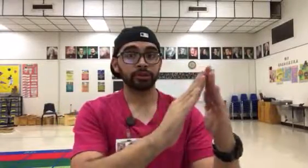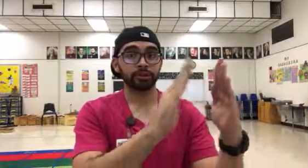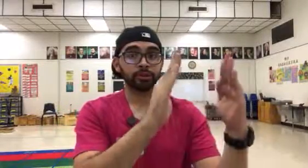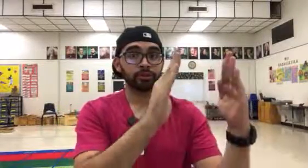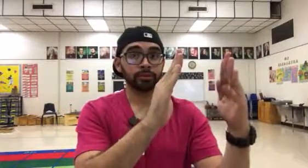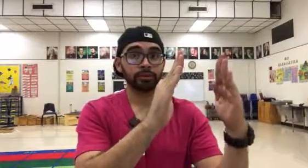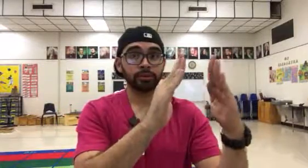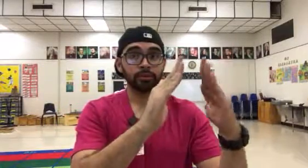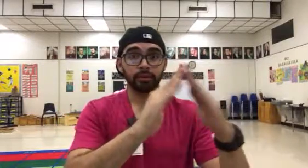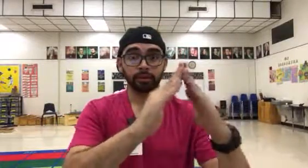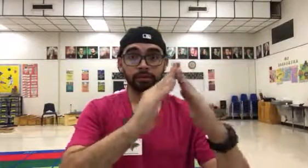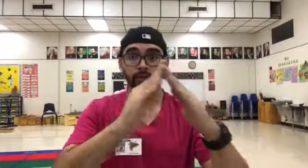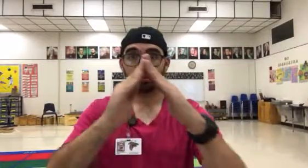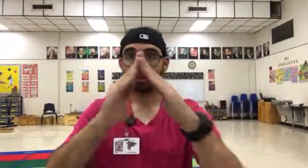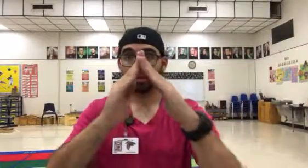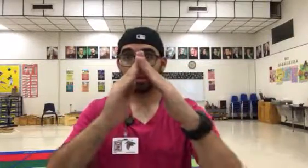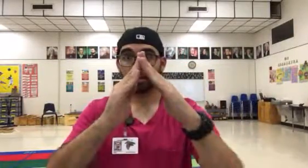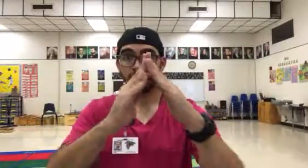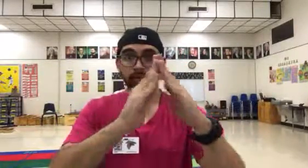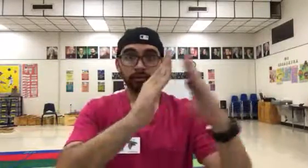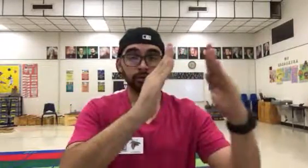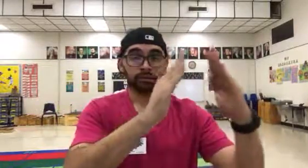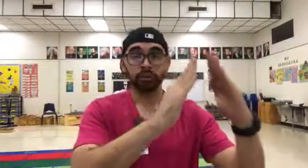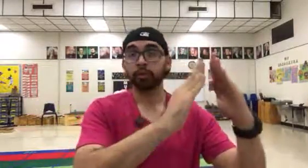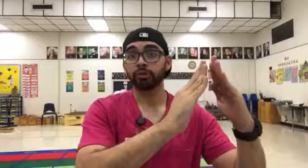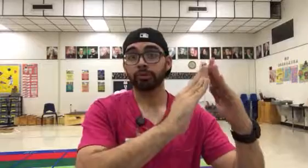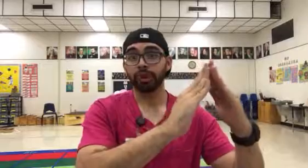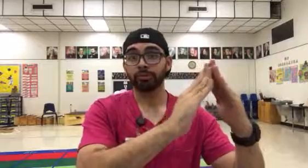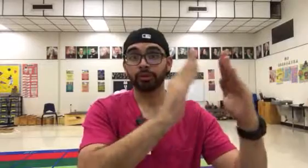You're gonna do this. So this multiple times though.